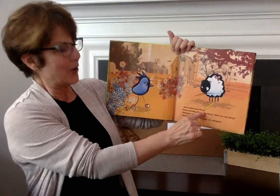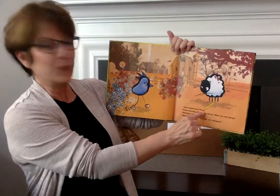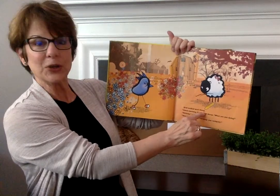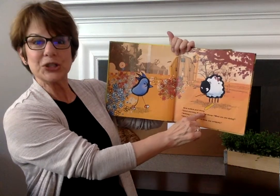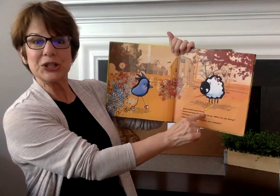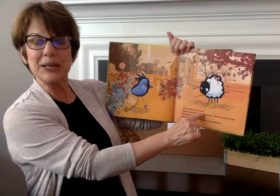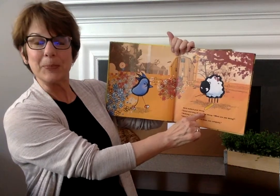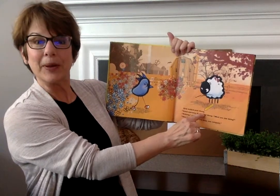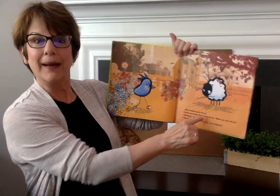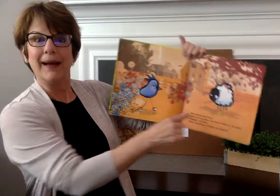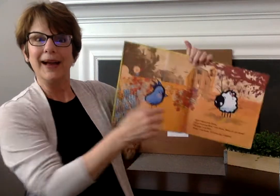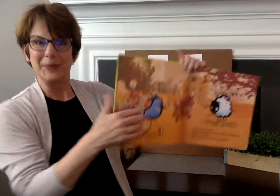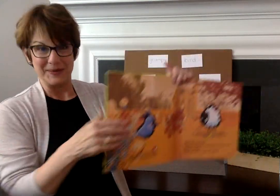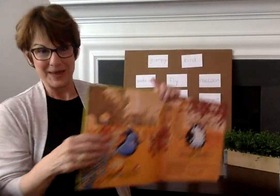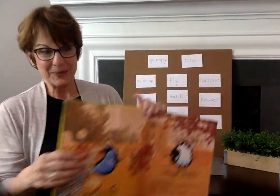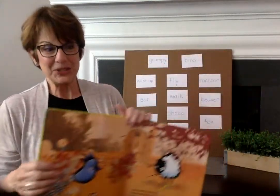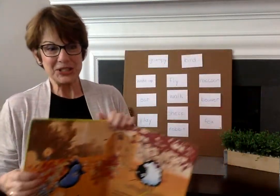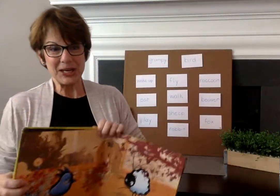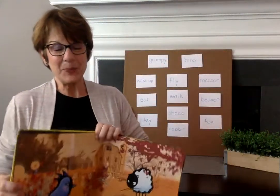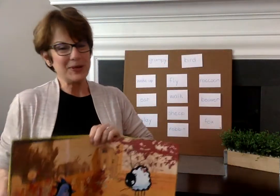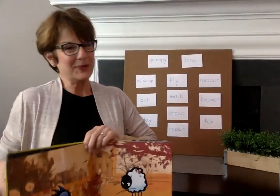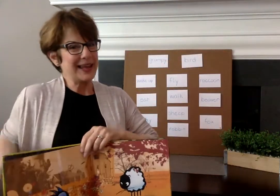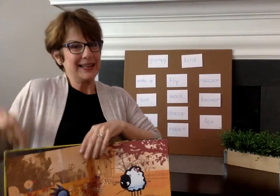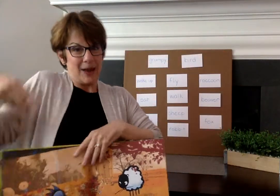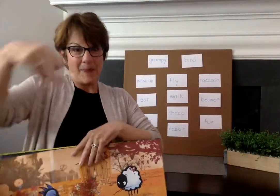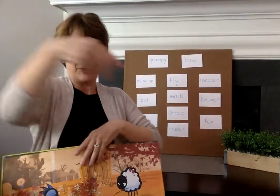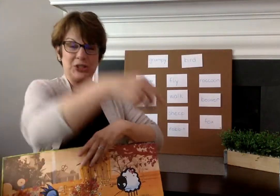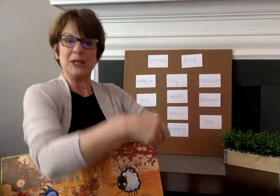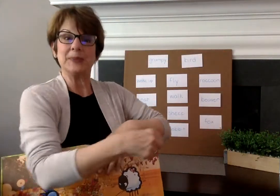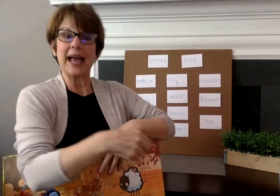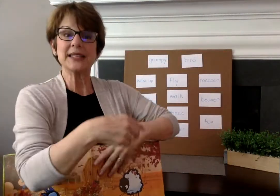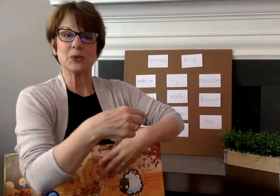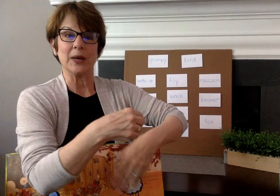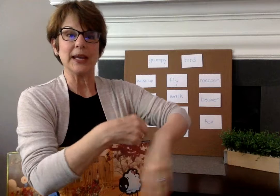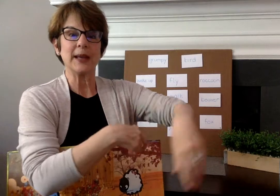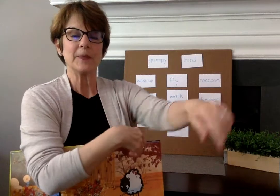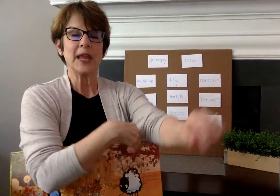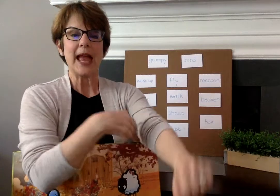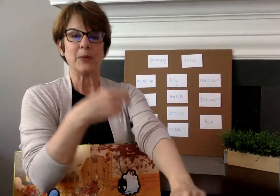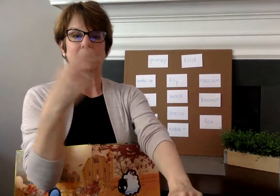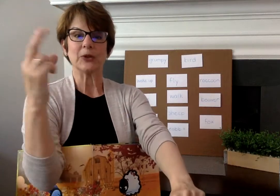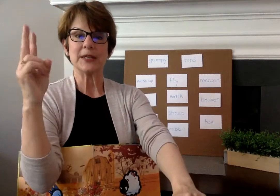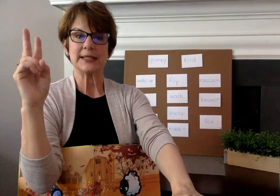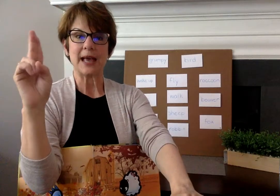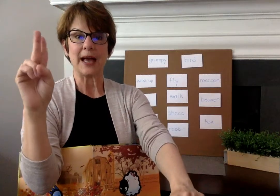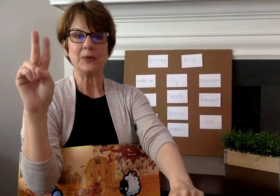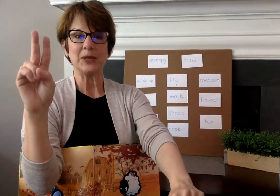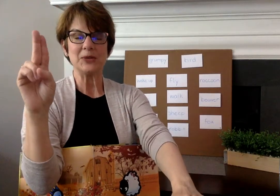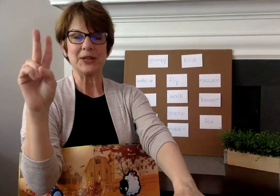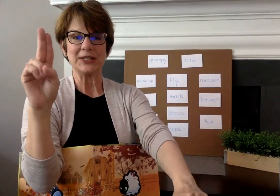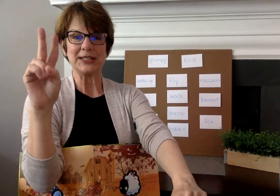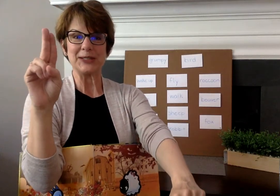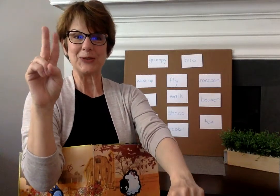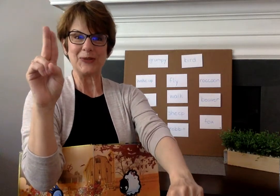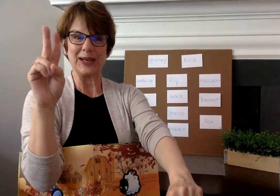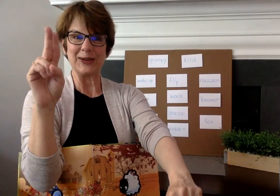for sheep. Remember sheep? We read about sheep last week, and we learned the sign. We use our scissor